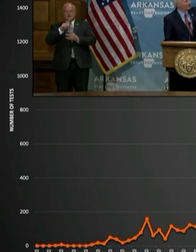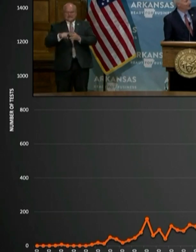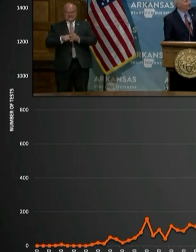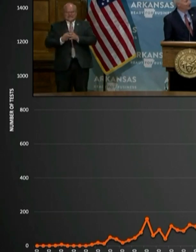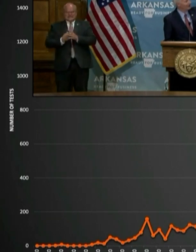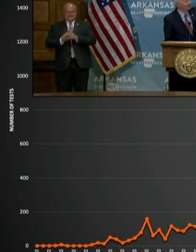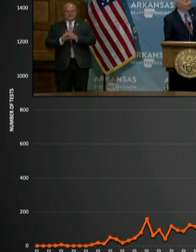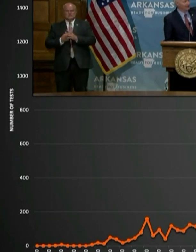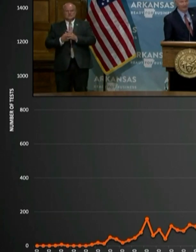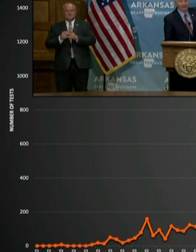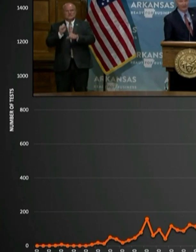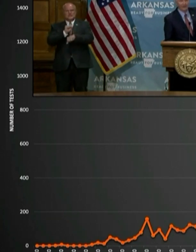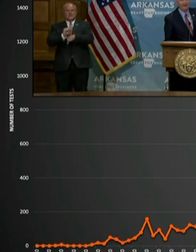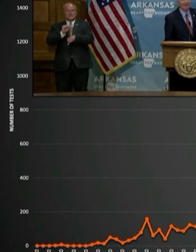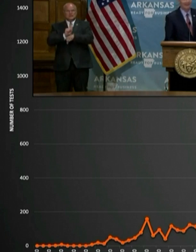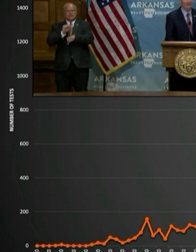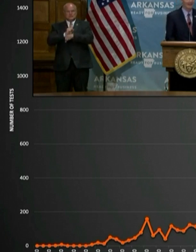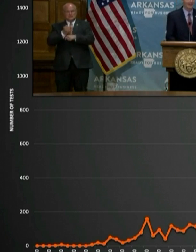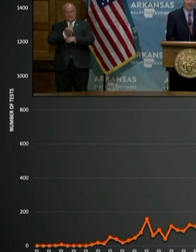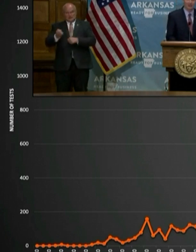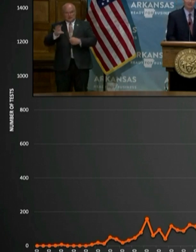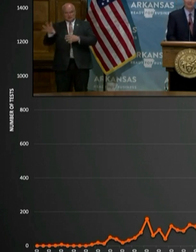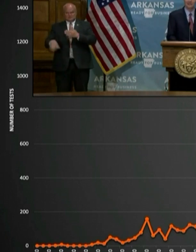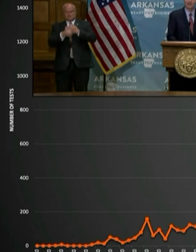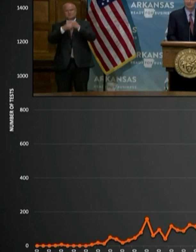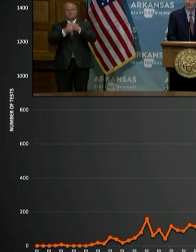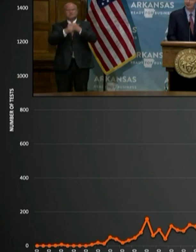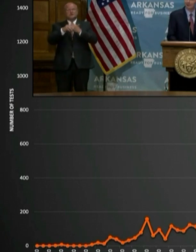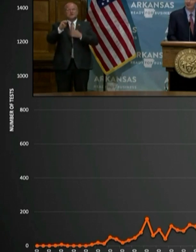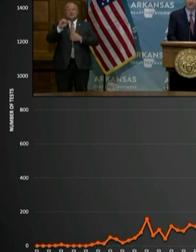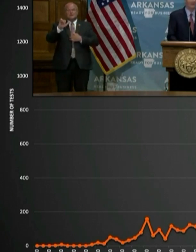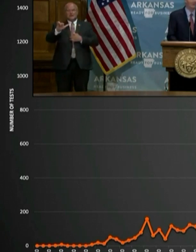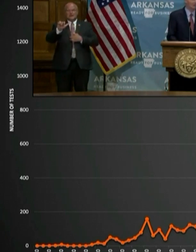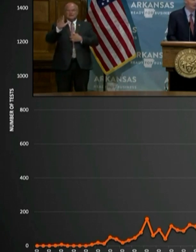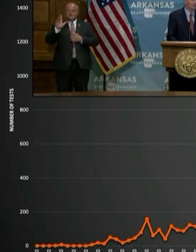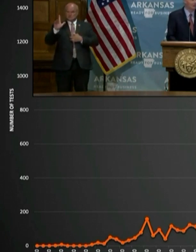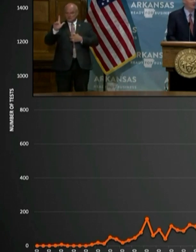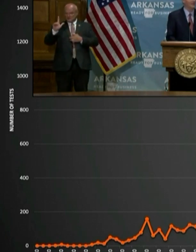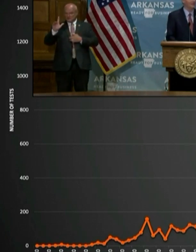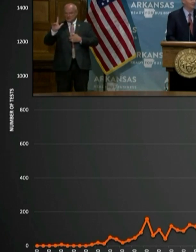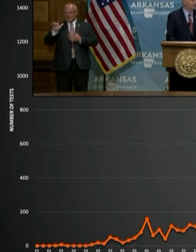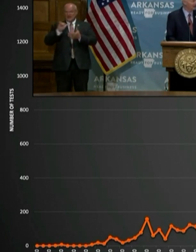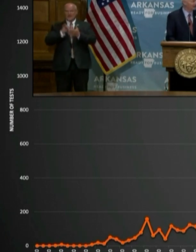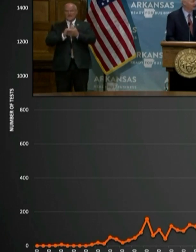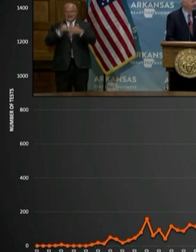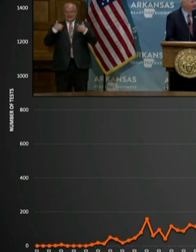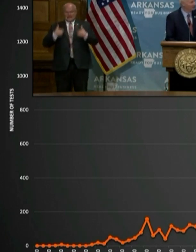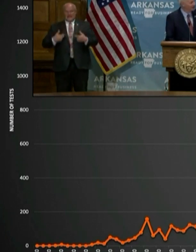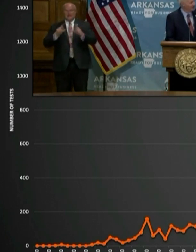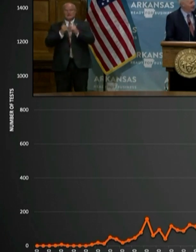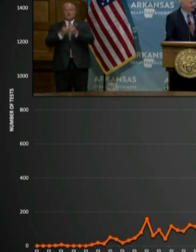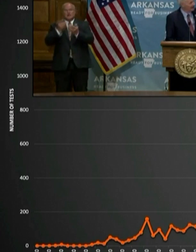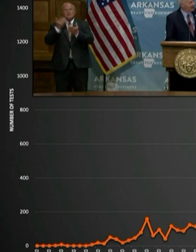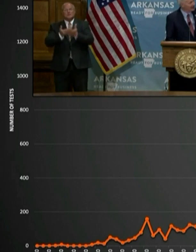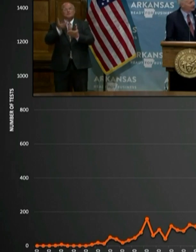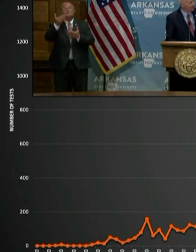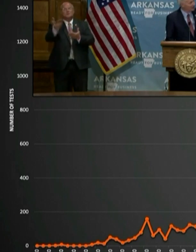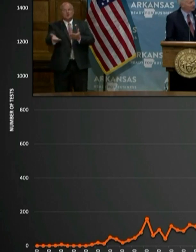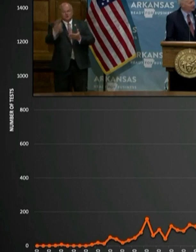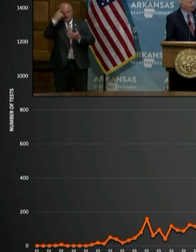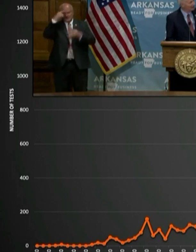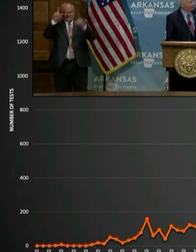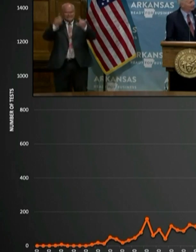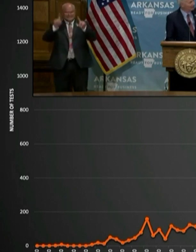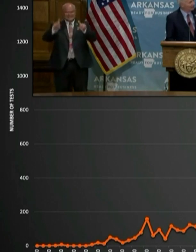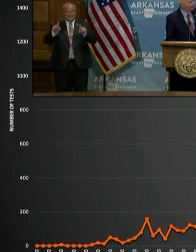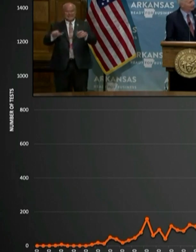equipment was implemented May 25th. That is equipment that the Department of Health purchased for testing equipment, and that is what